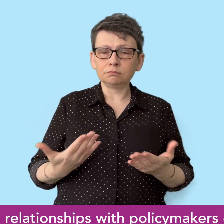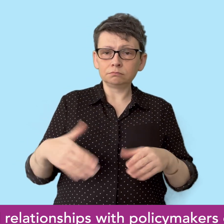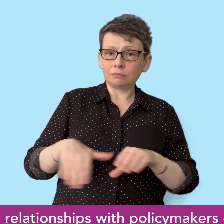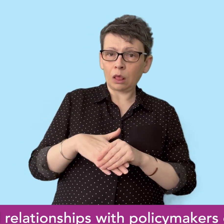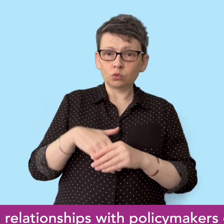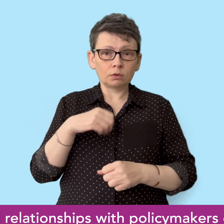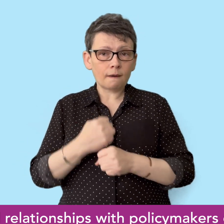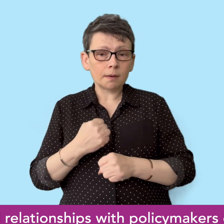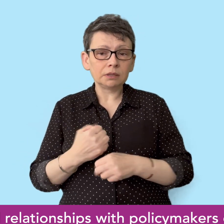businesses,